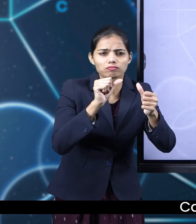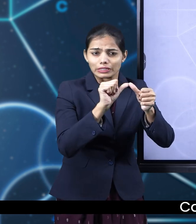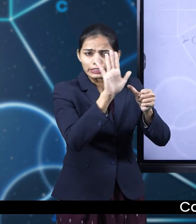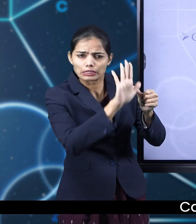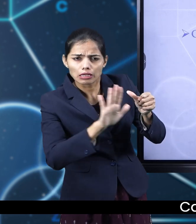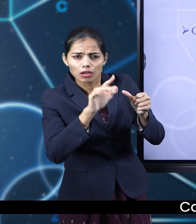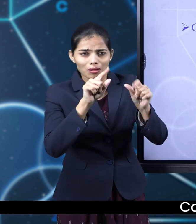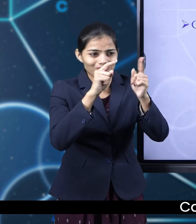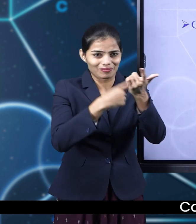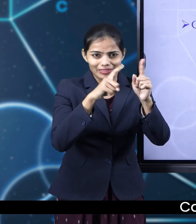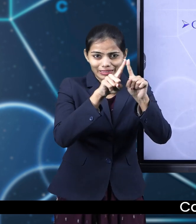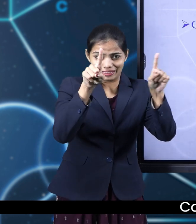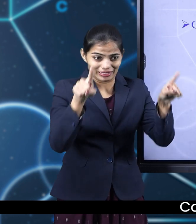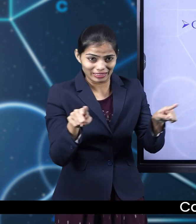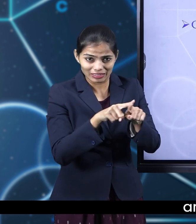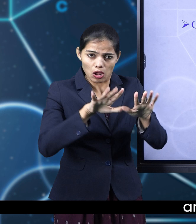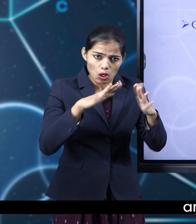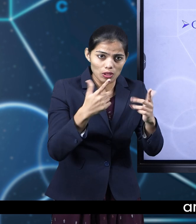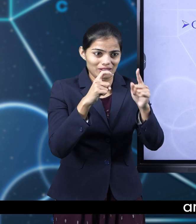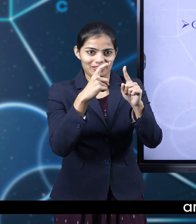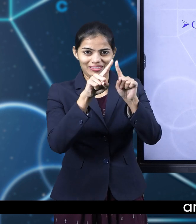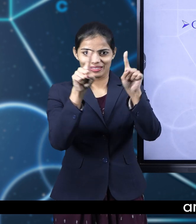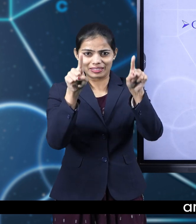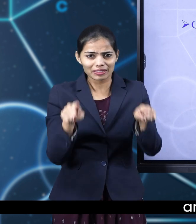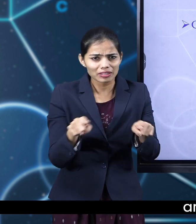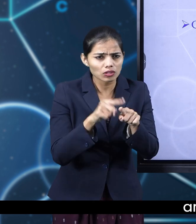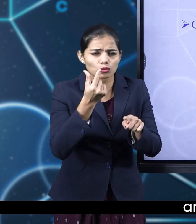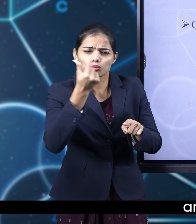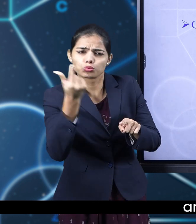calculate area for rectangles and squares using formulas.